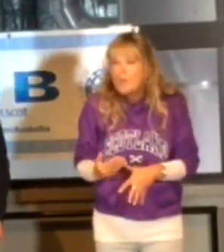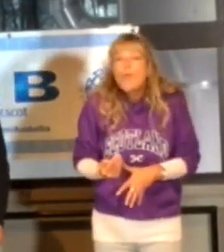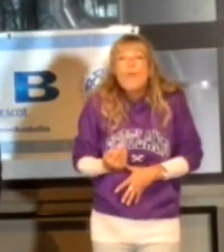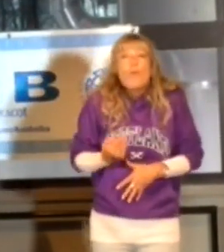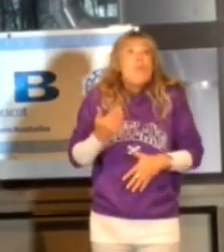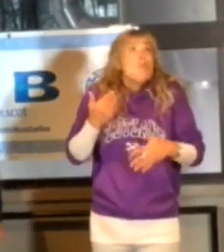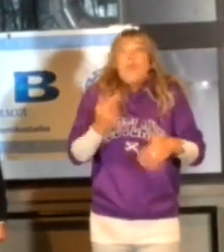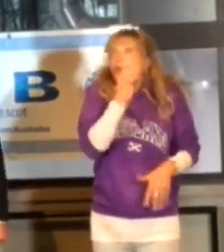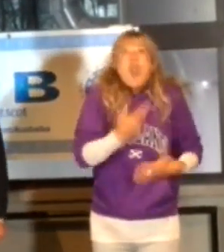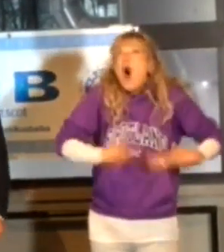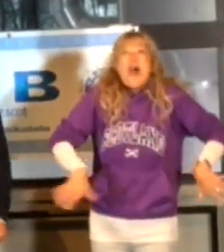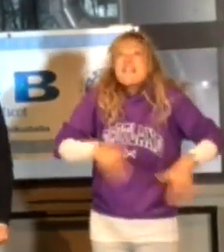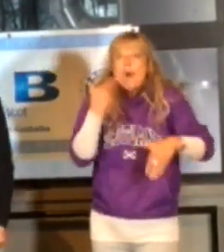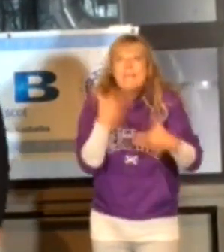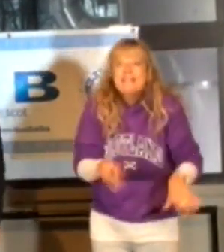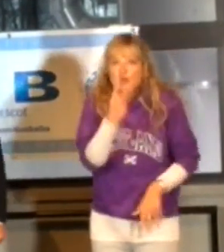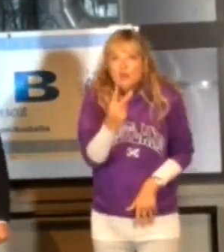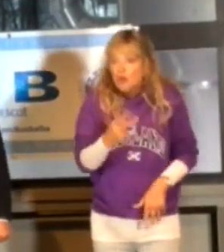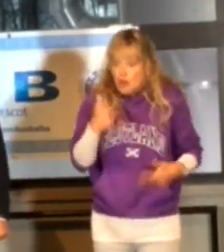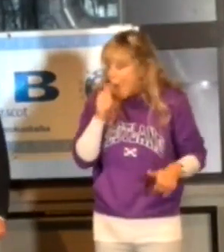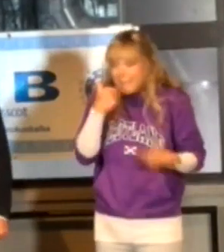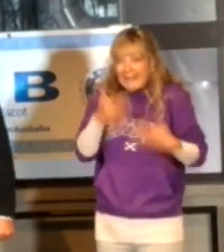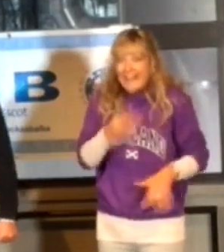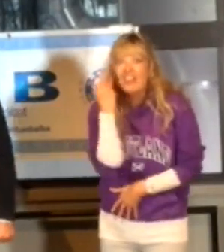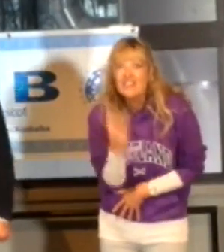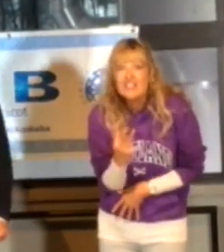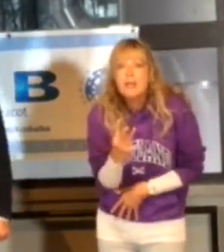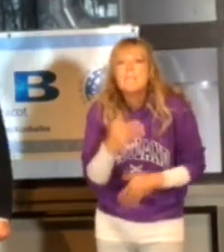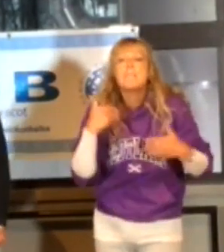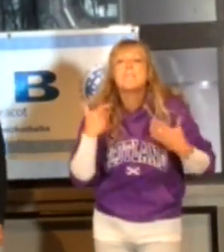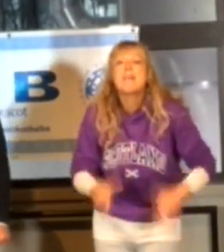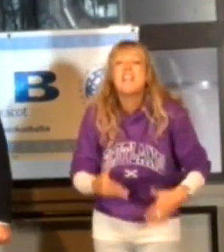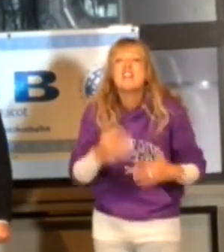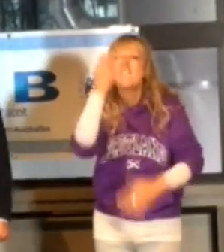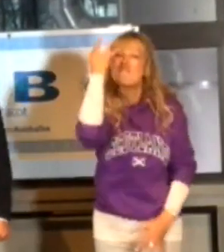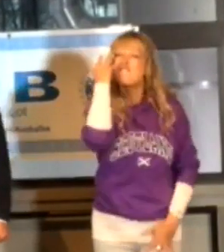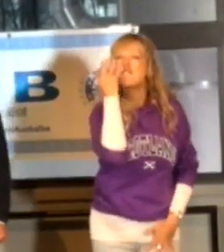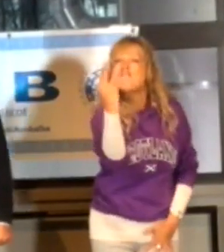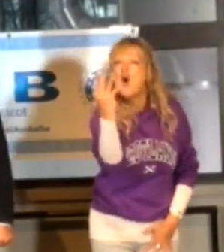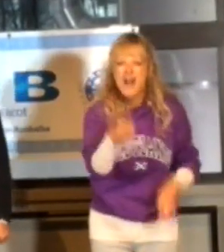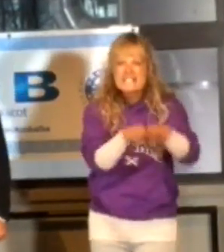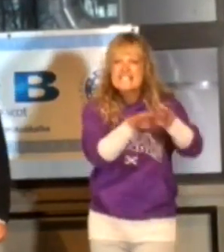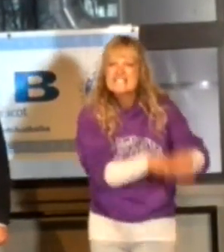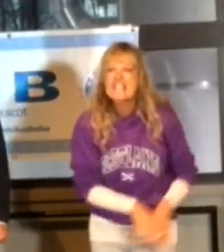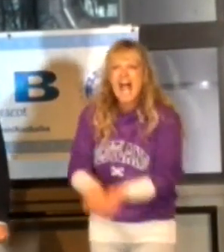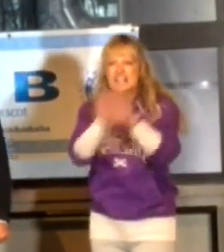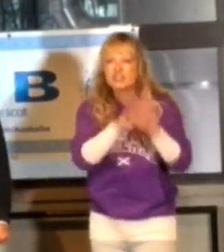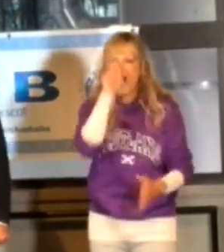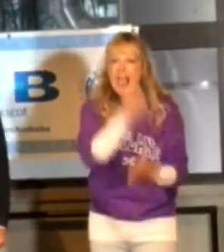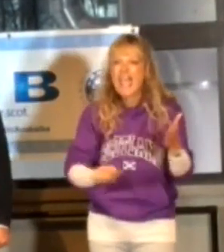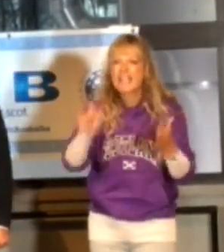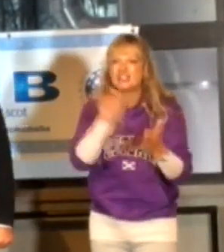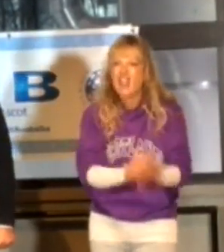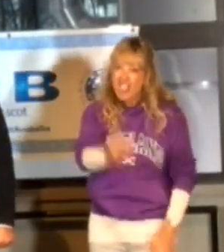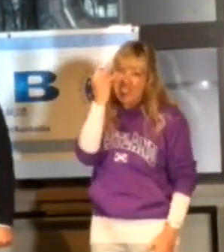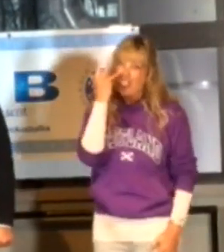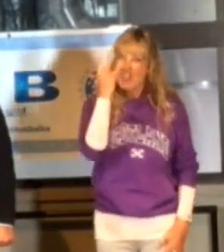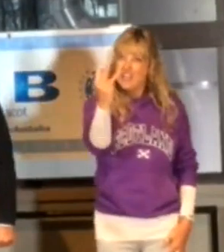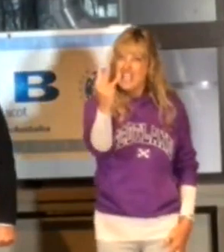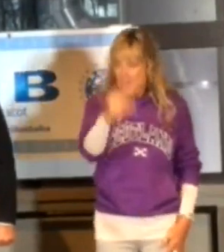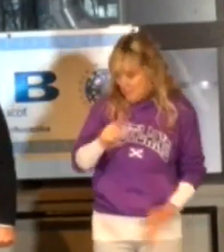not been two. There's not been three. There have been four national elections, three of them